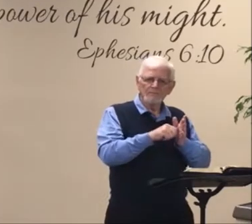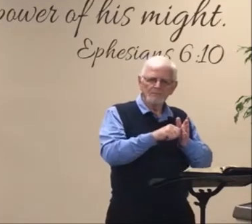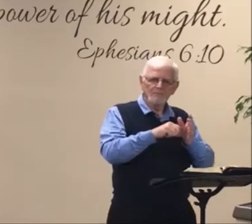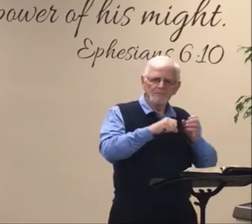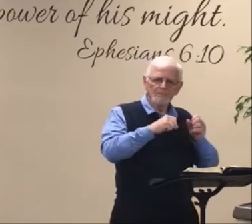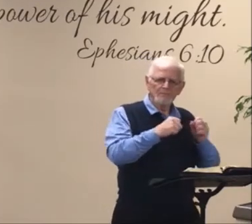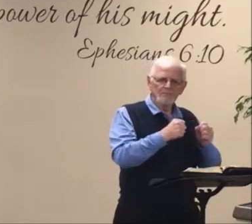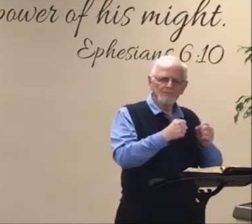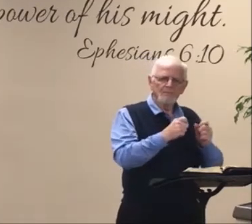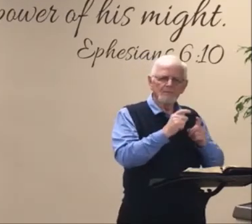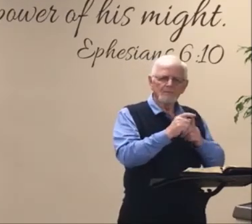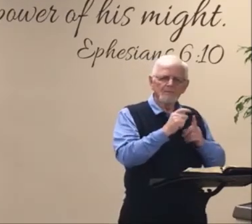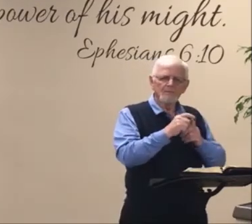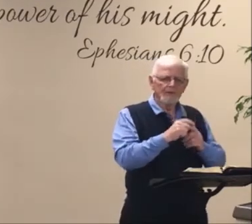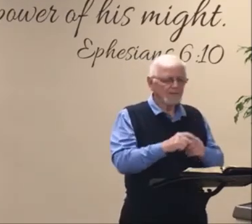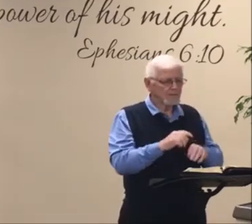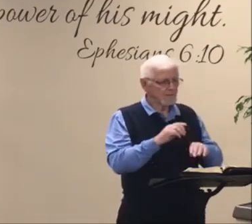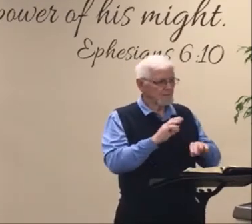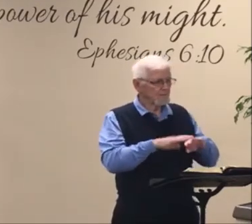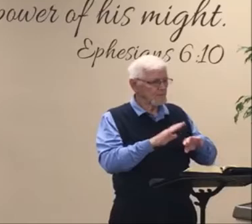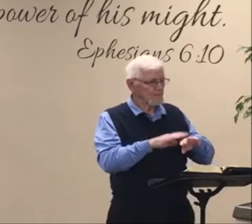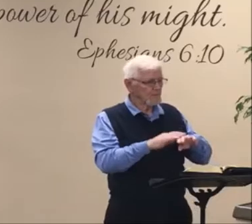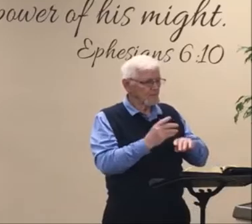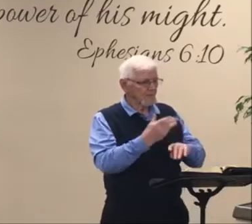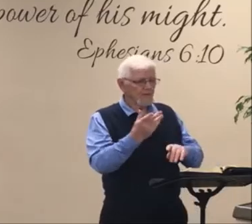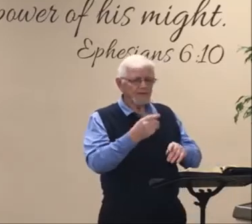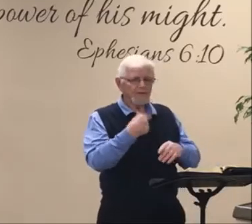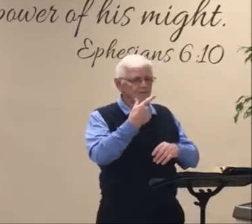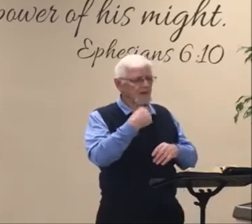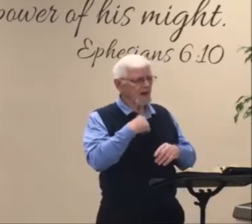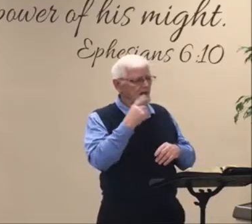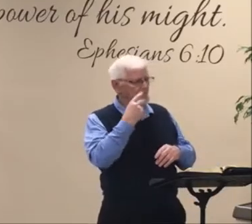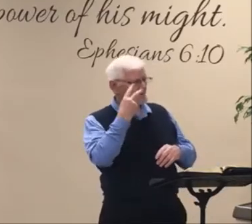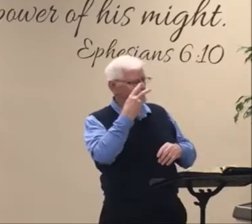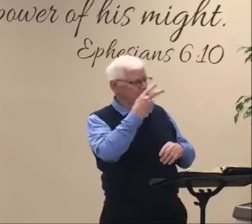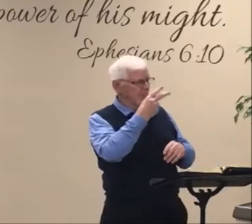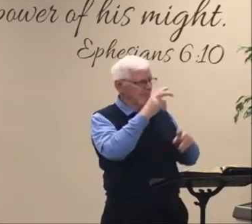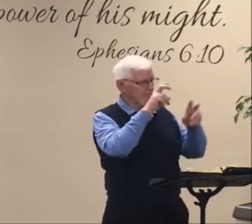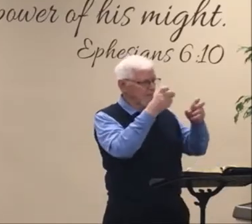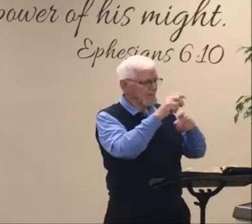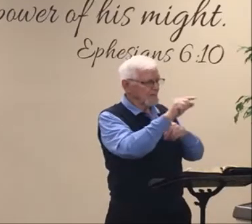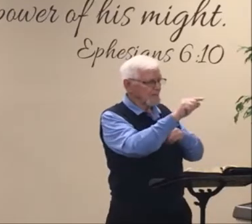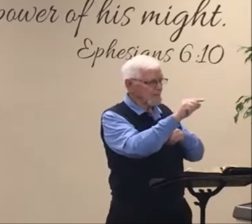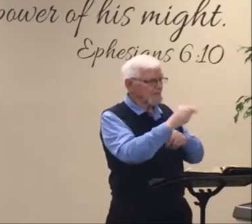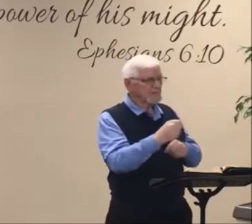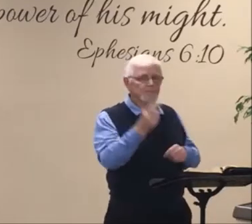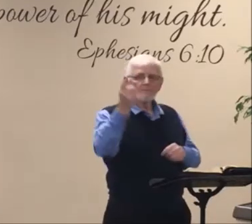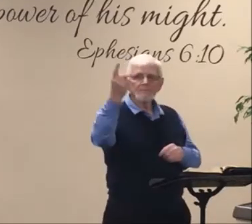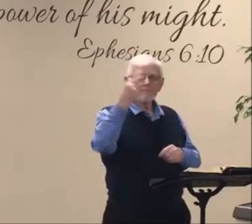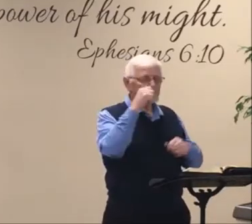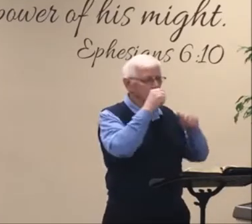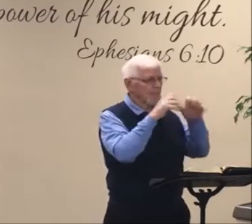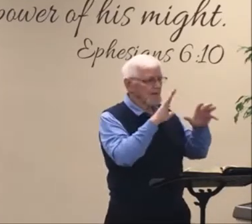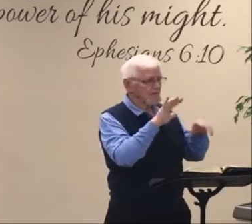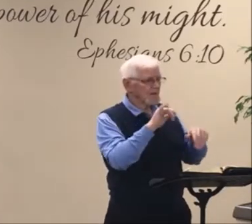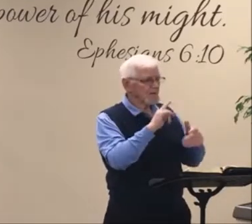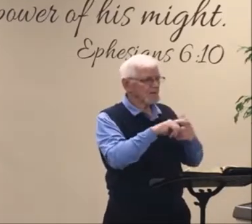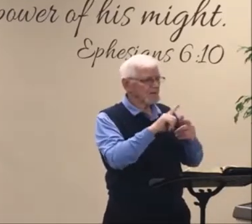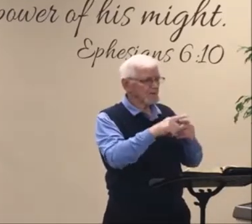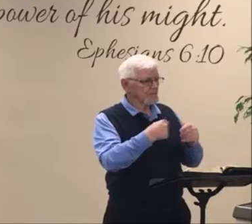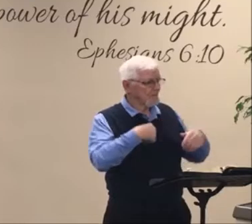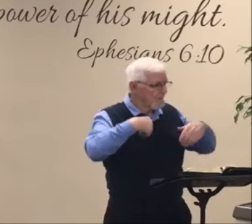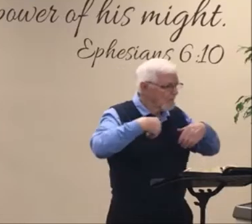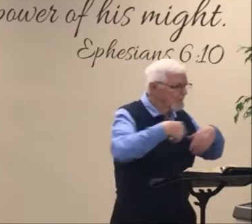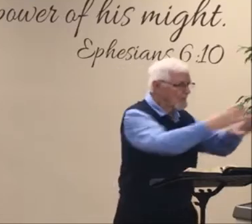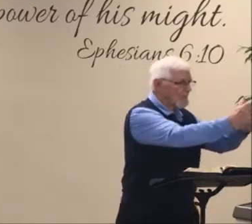that's a dangerous thing for you to say, I've got my sights fixed on this thing. Lord, please bless it. Off I go. Without